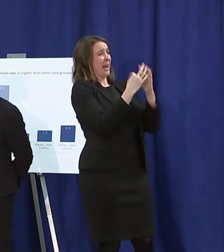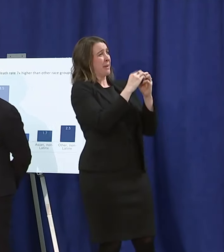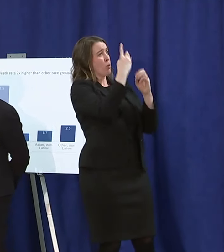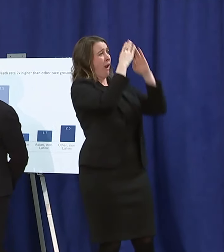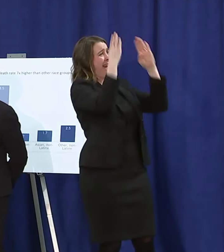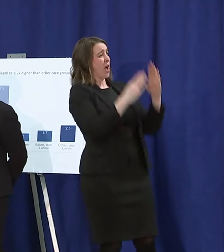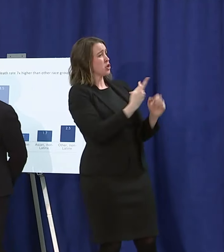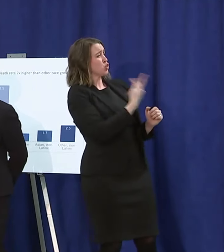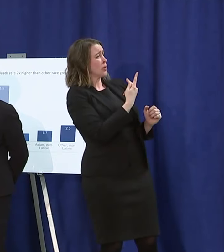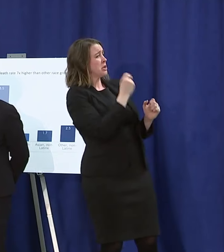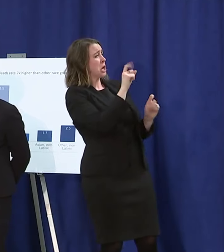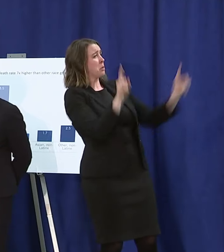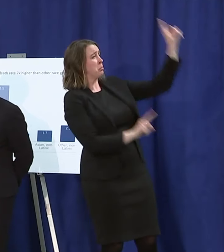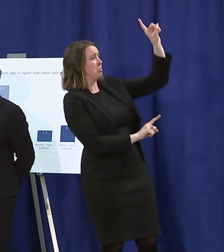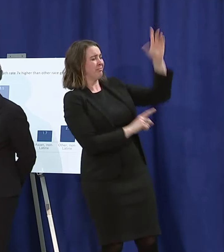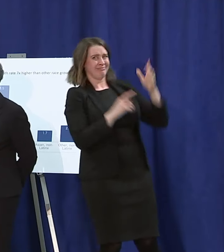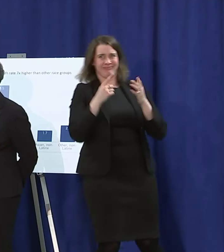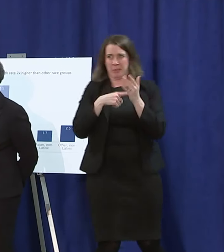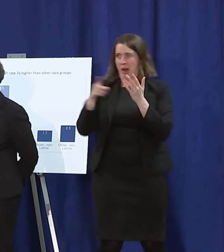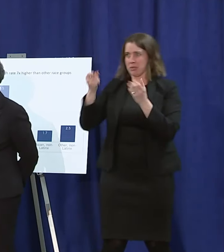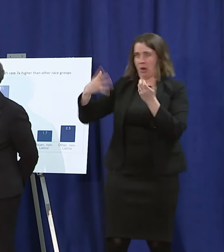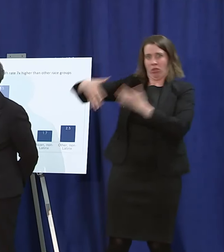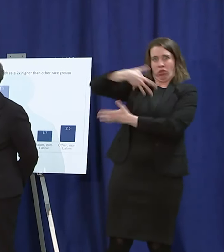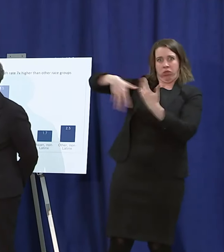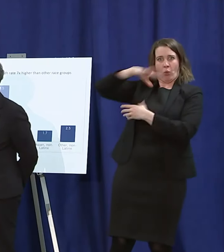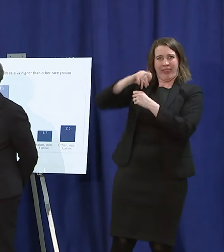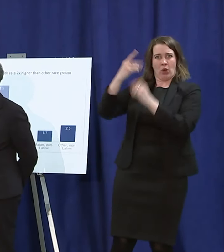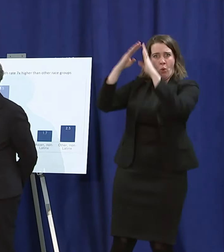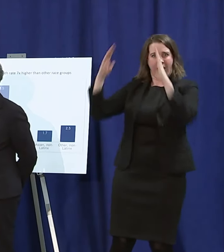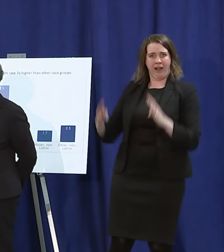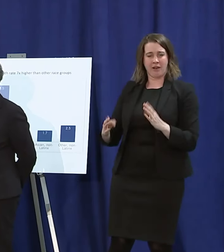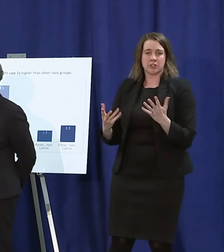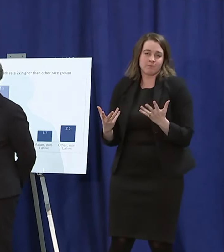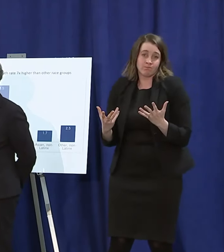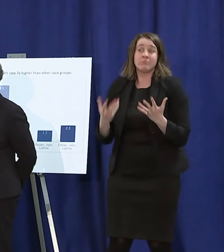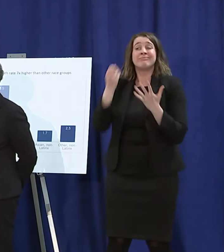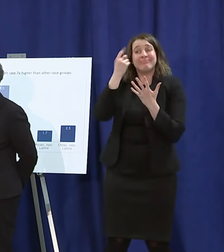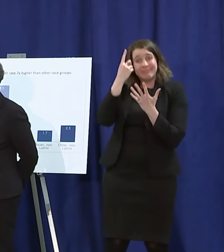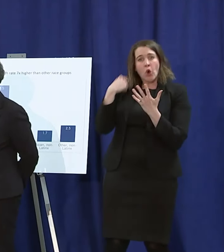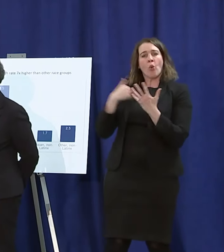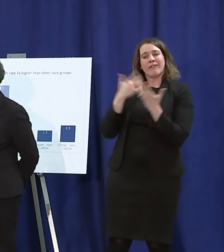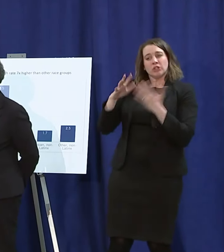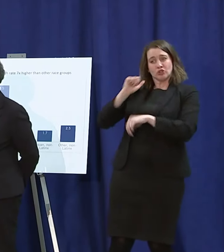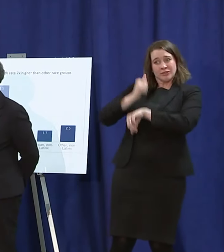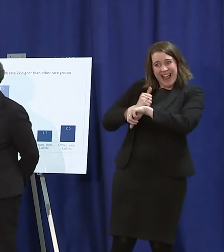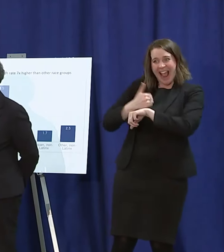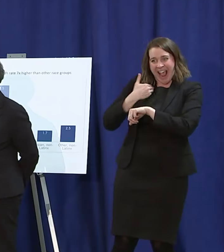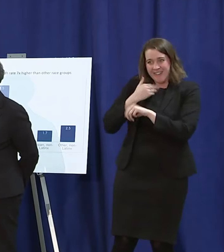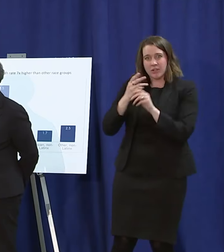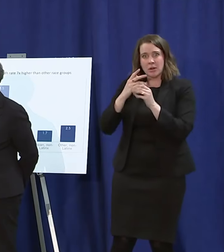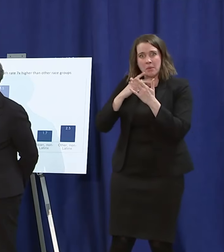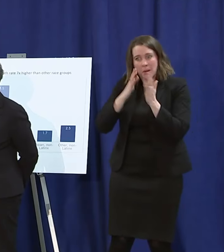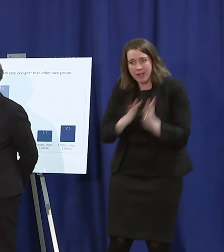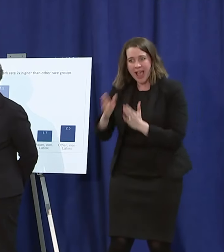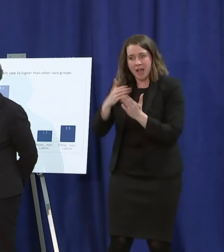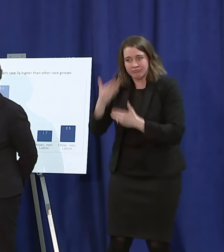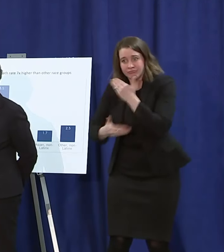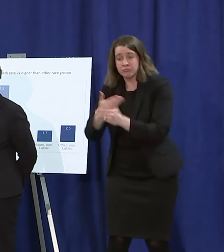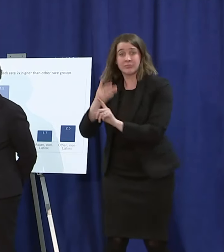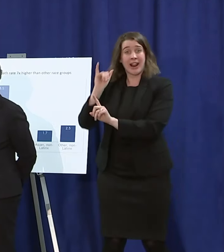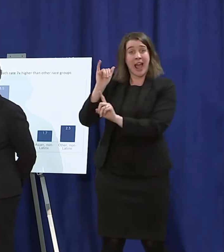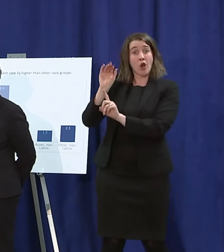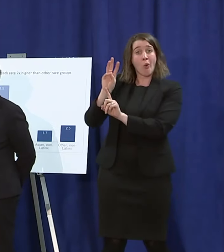separate wing of the home, because people are living together. But I think that things are in place, and with our Westside United partners being able